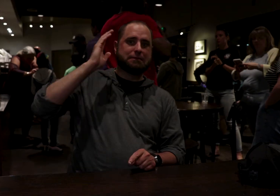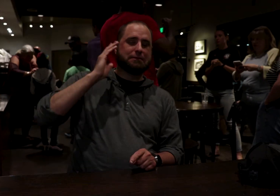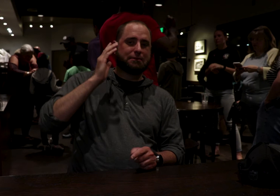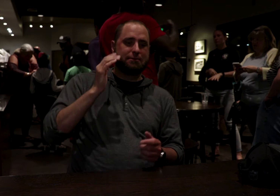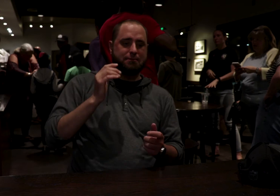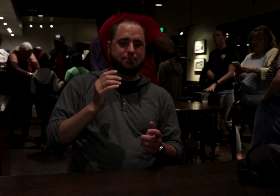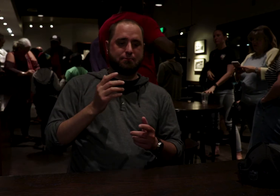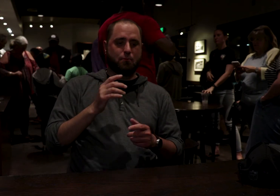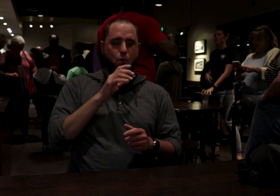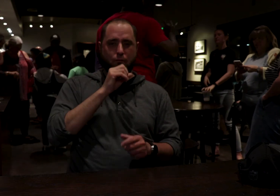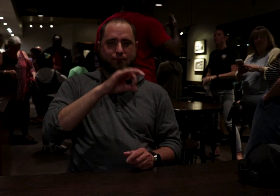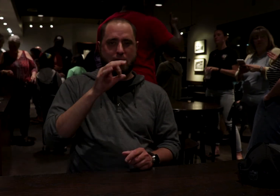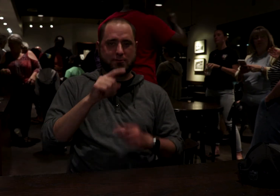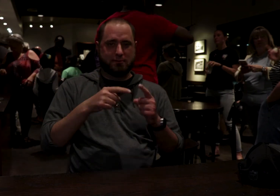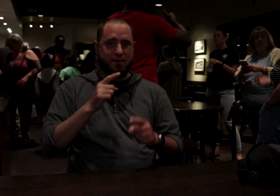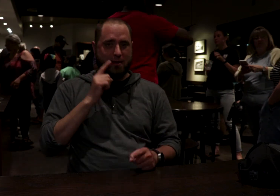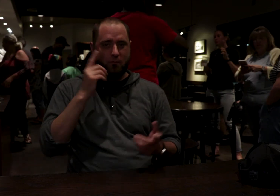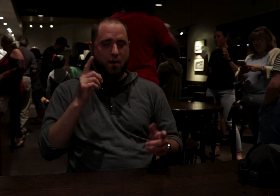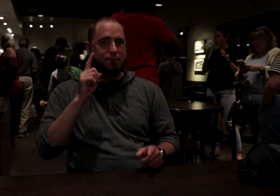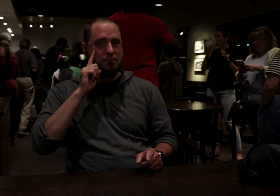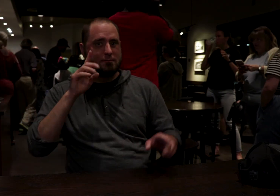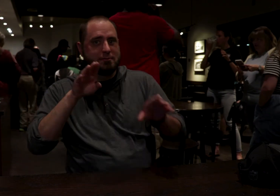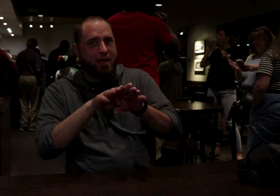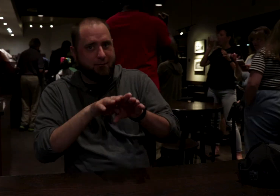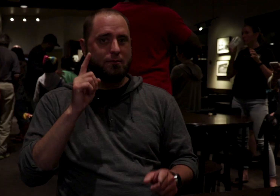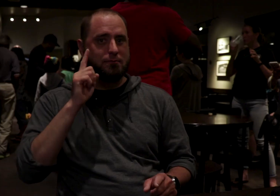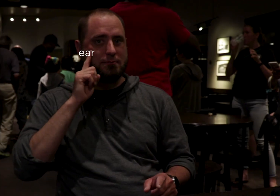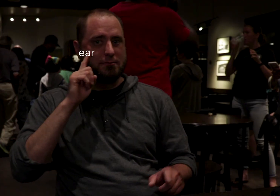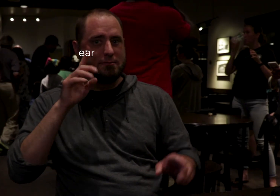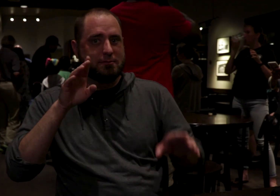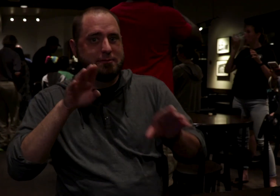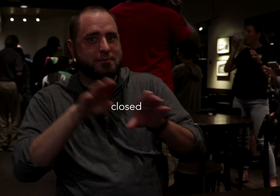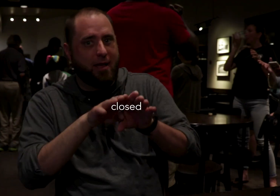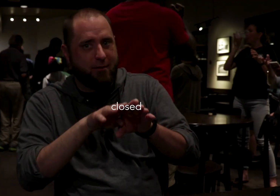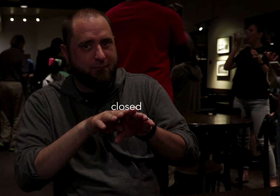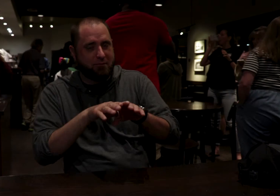back, the old formal sign for deaf was this, deaf.